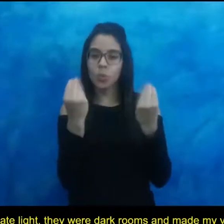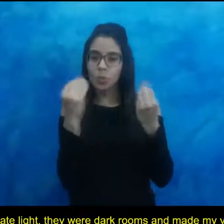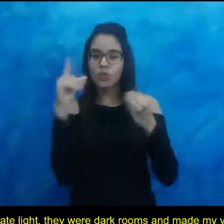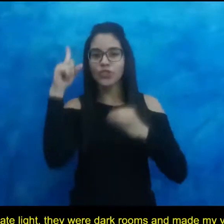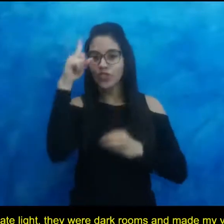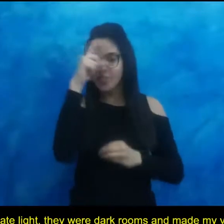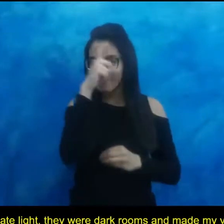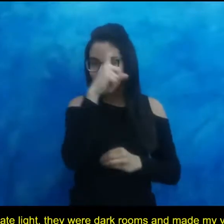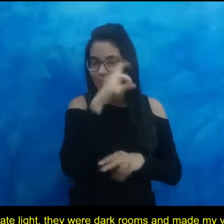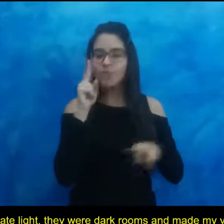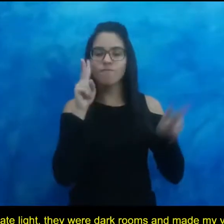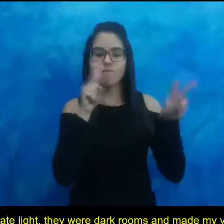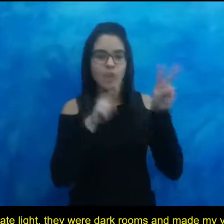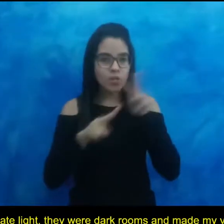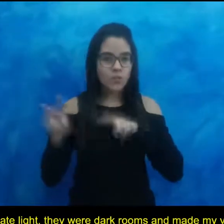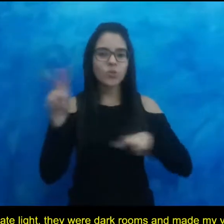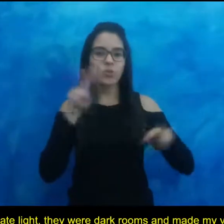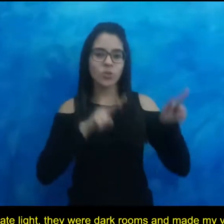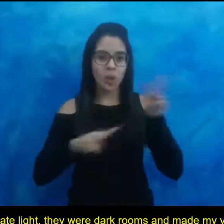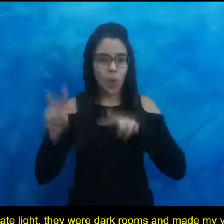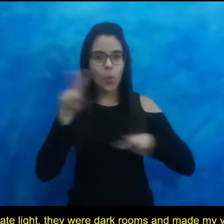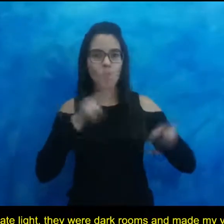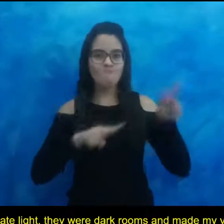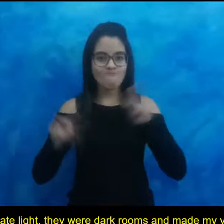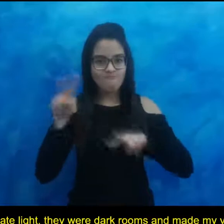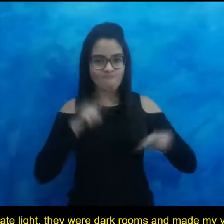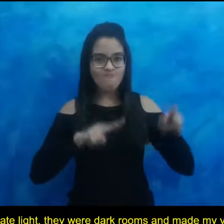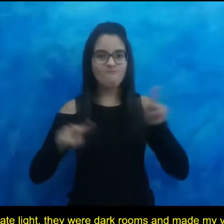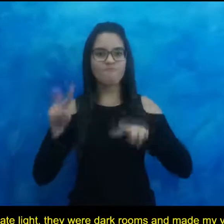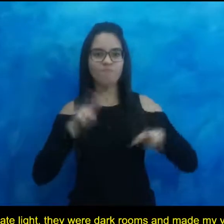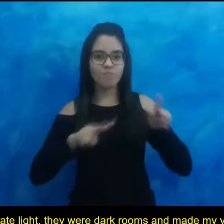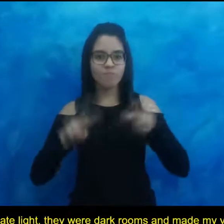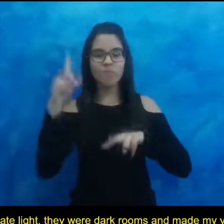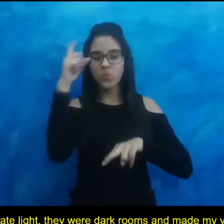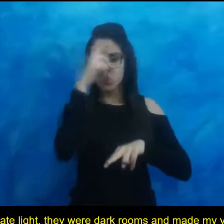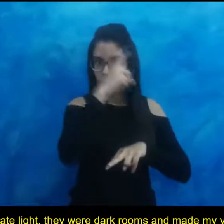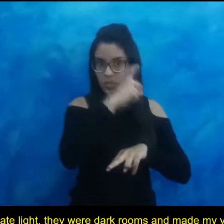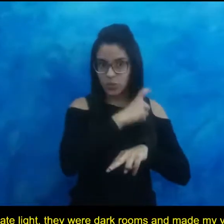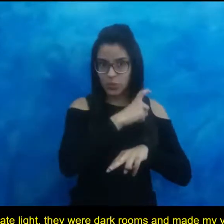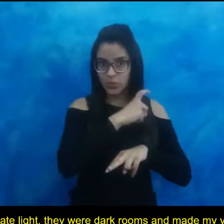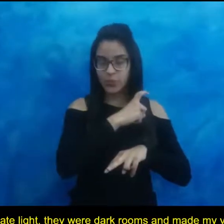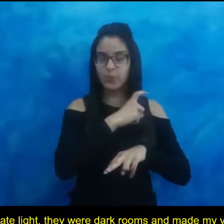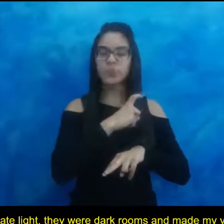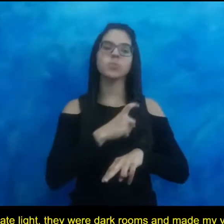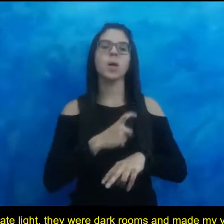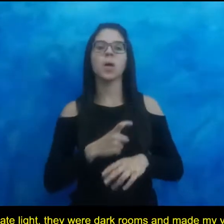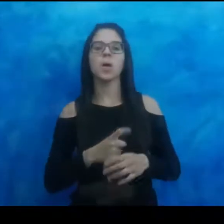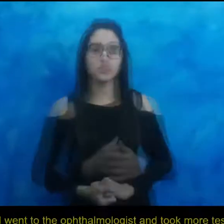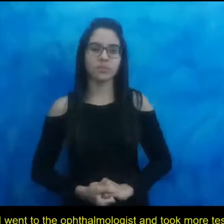At 17, I went to the ophthalmologist and took more tests, and then